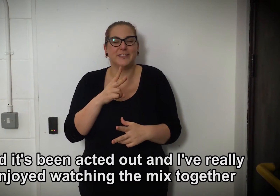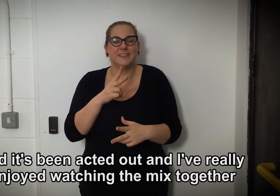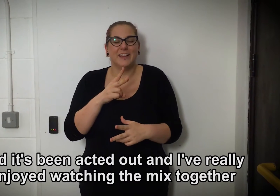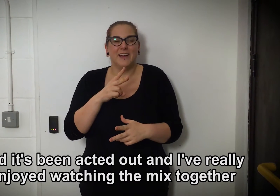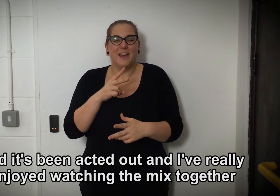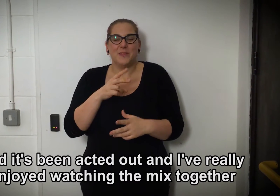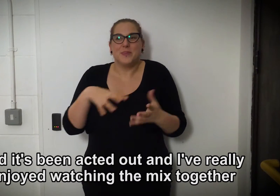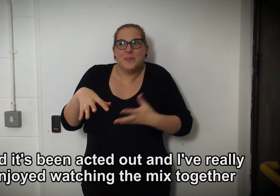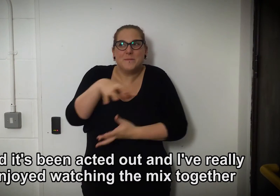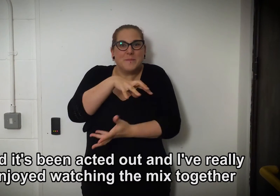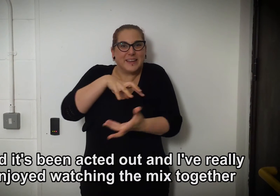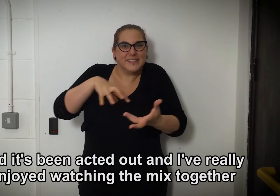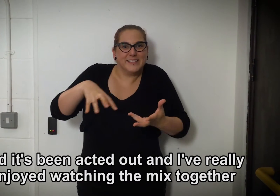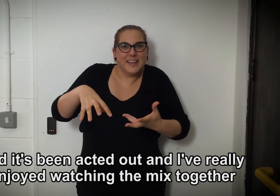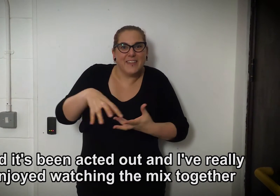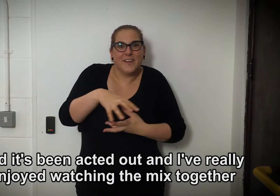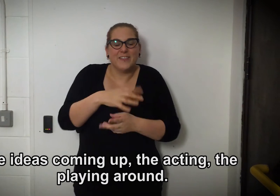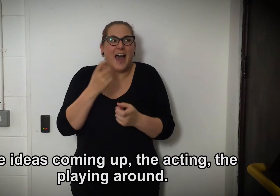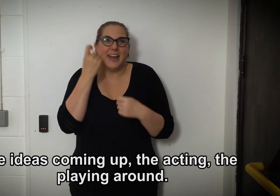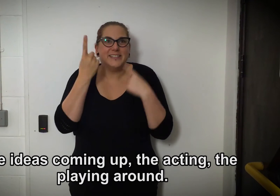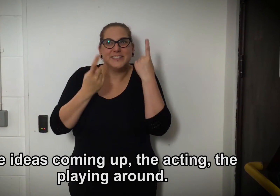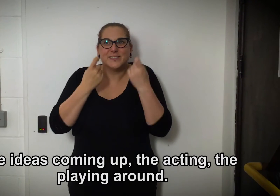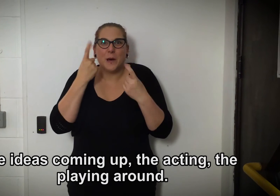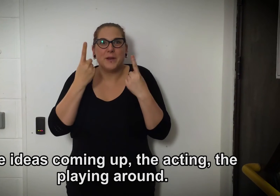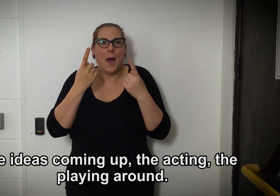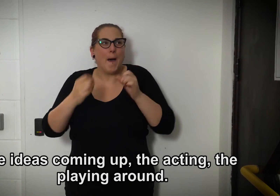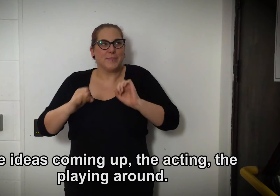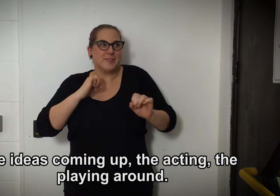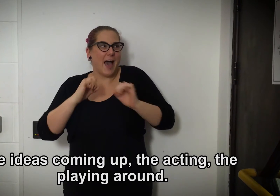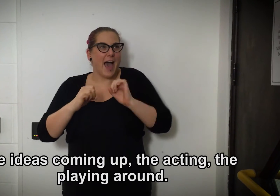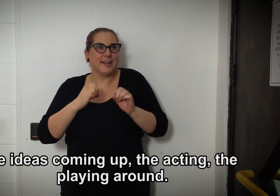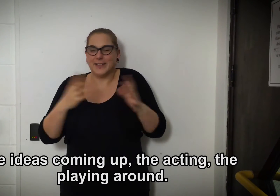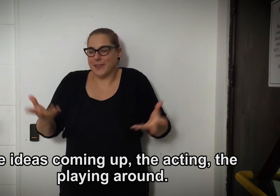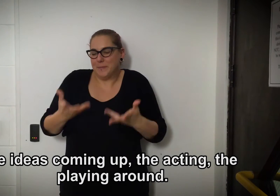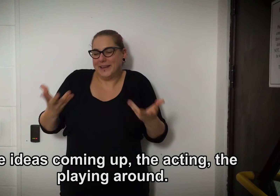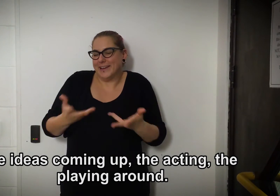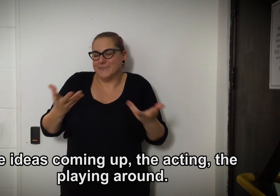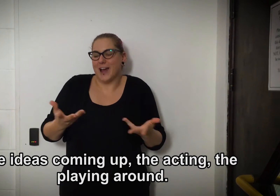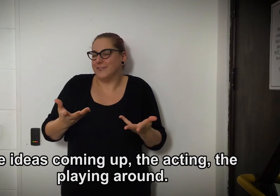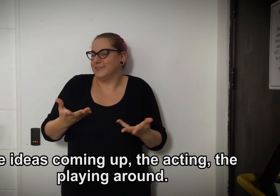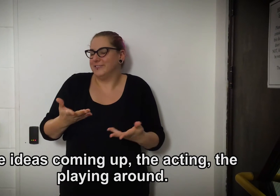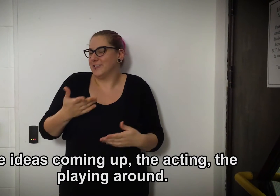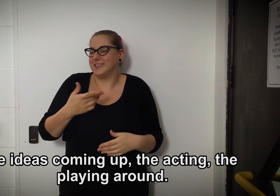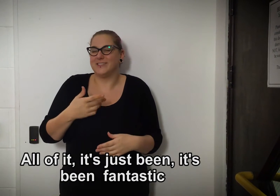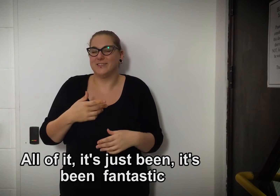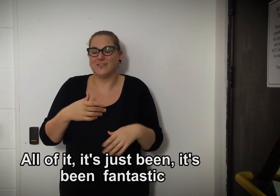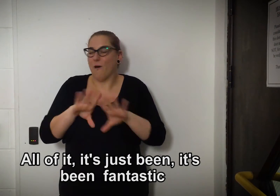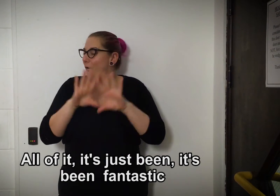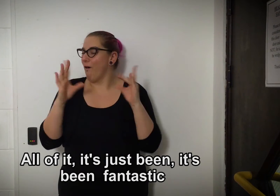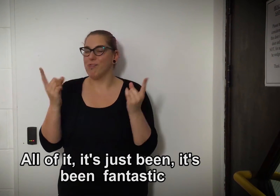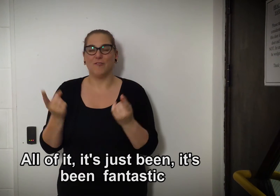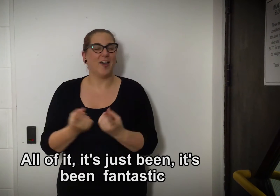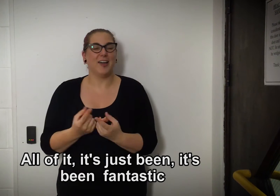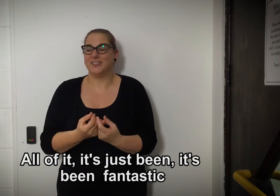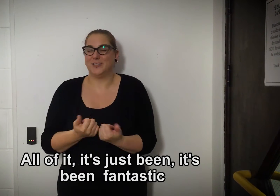watching the mix together, the ideas coming up, the acting, the playing around, just all of it. It's